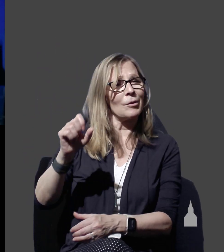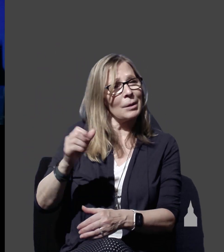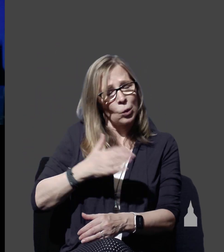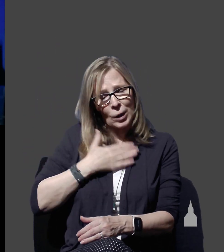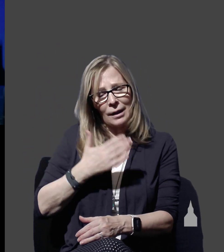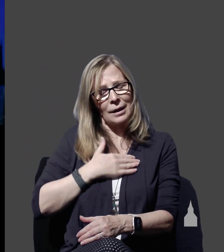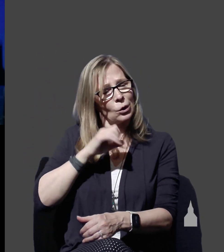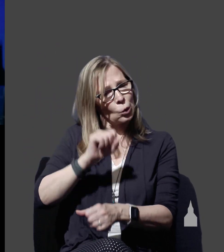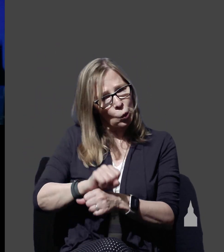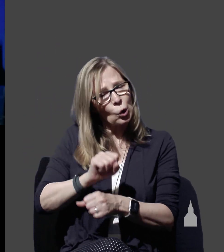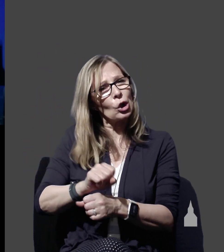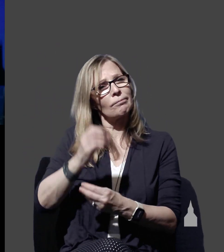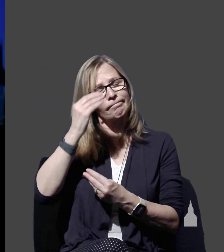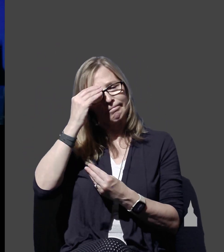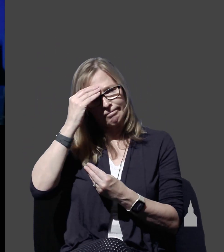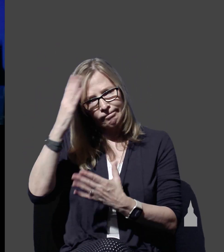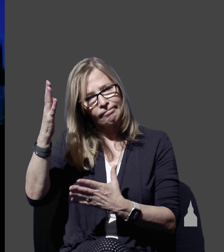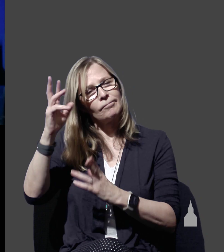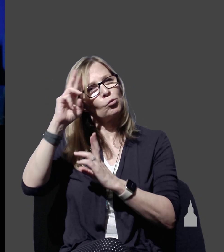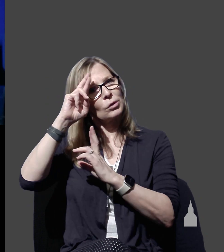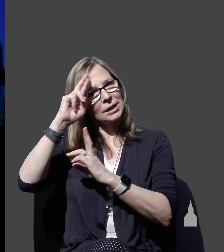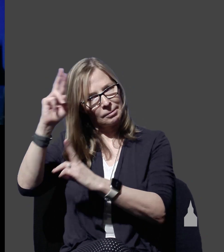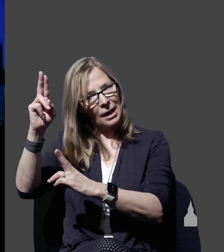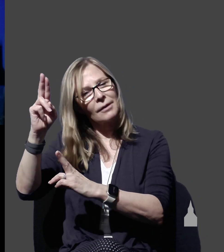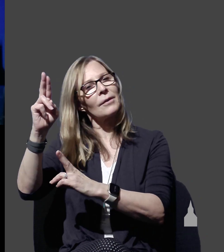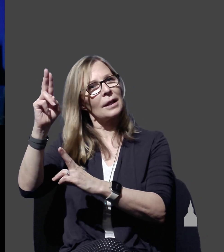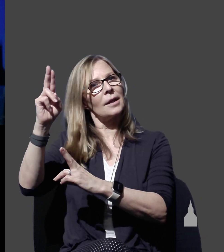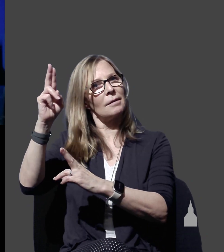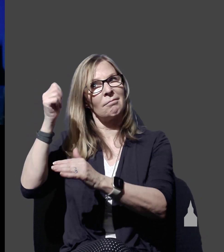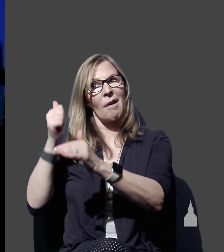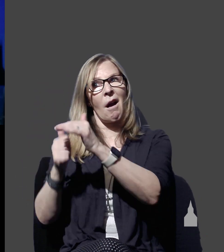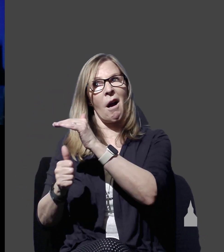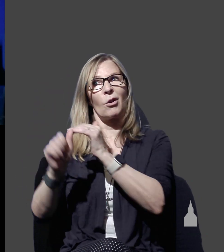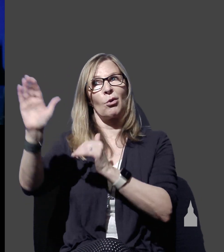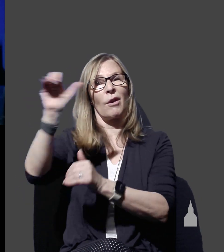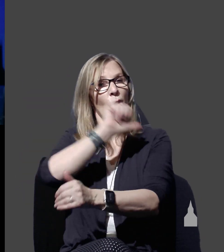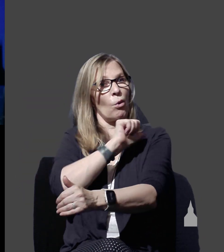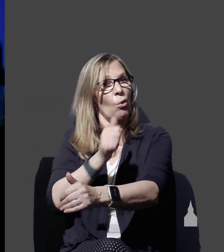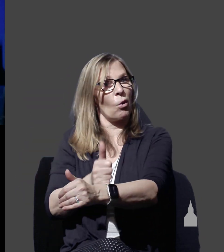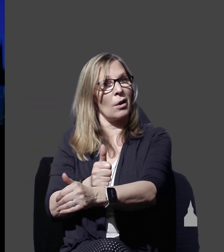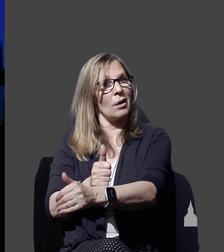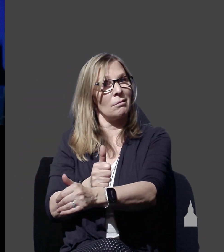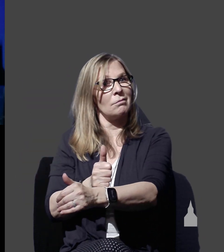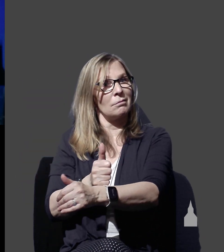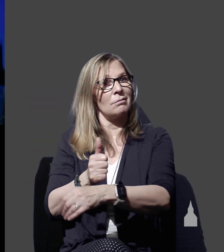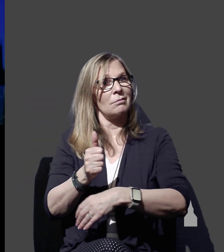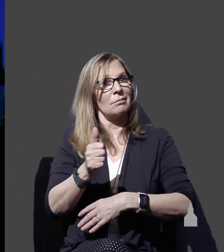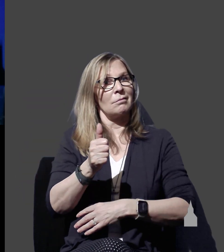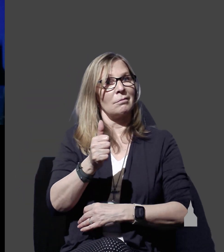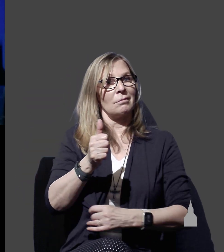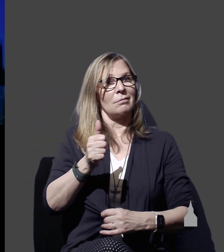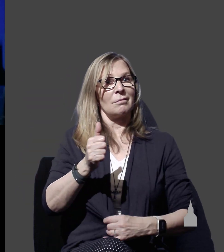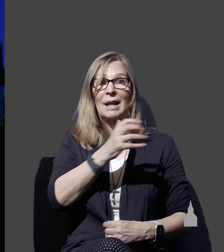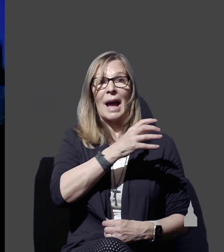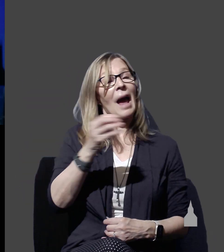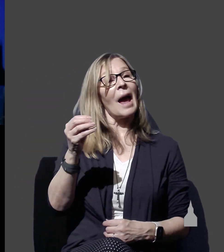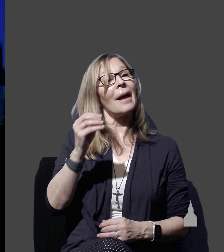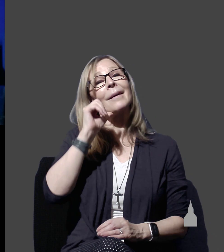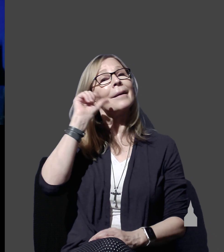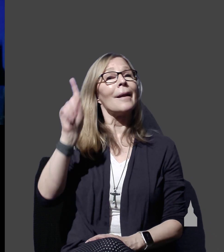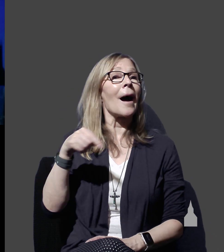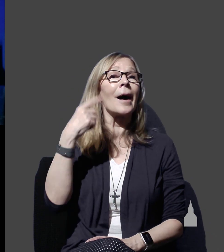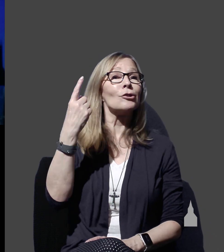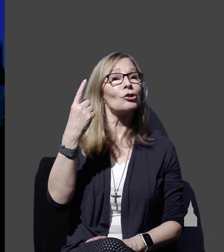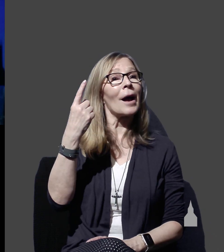work obediently and respectfully under the authority of your employer. And it's not